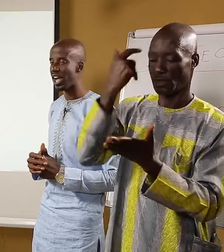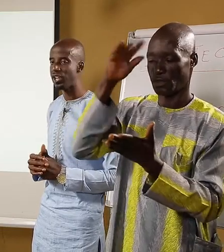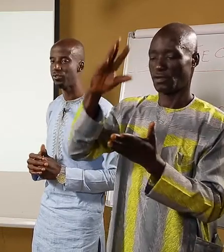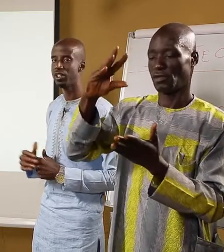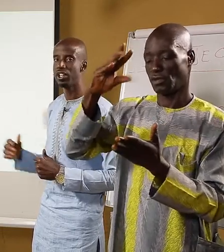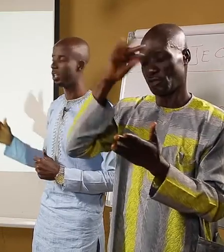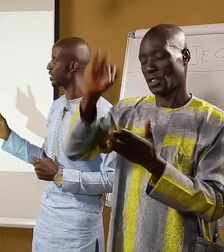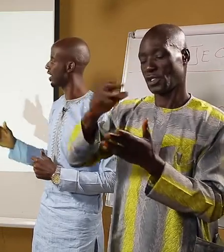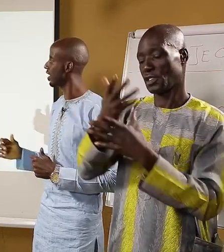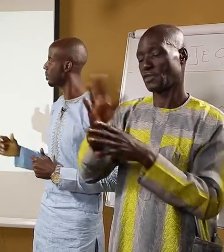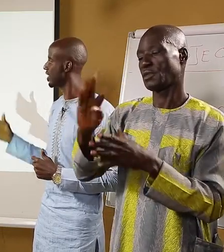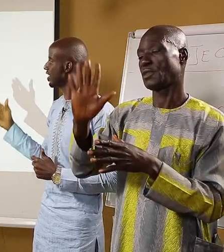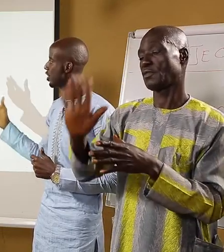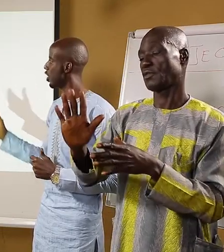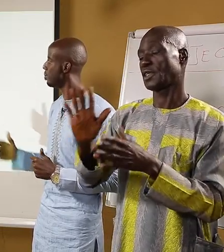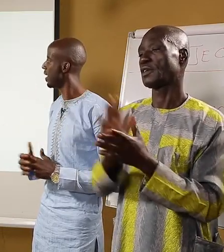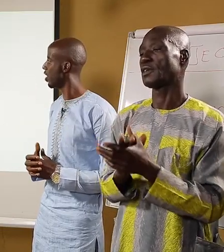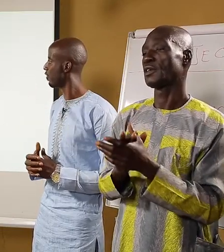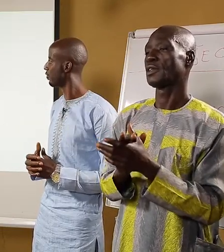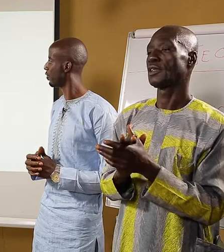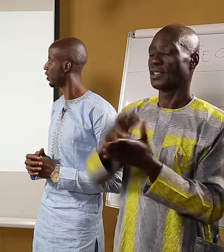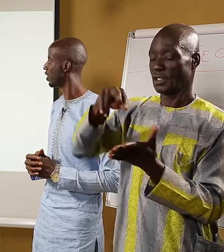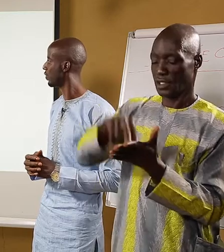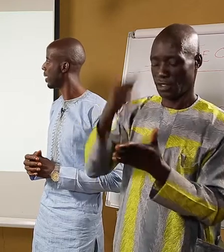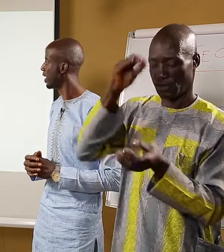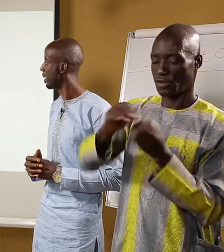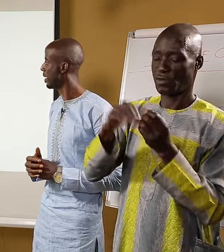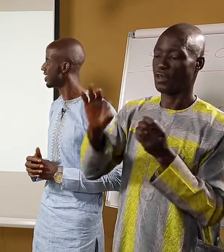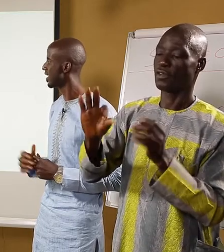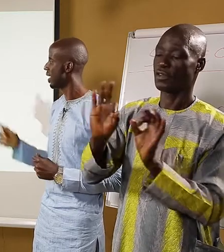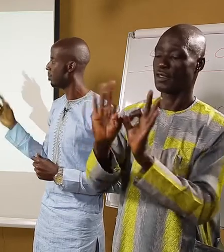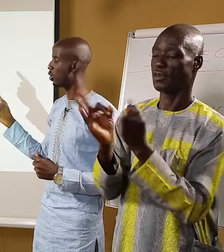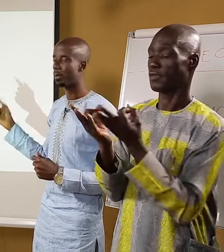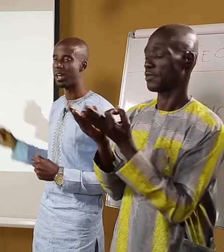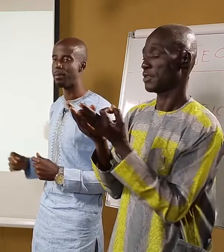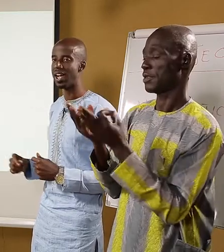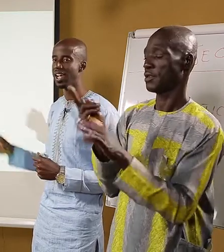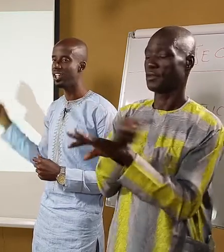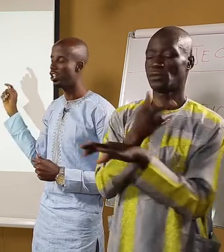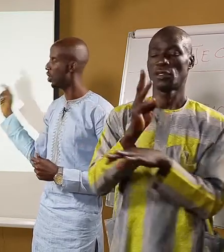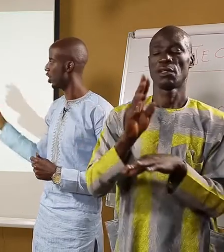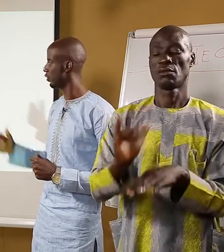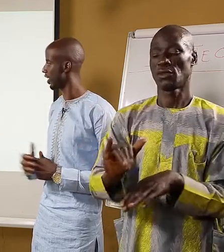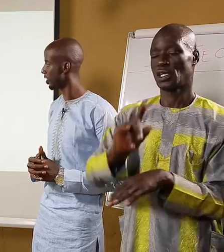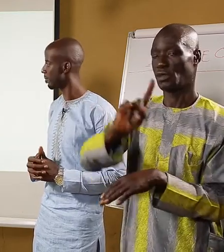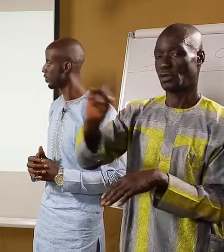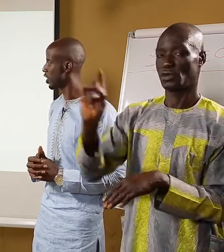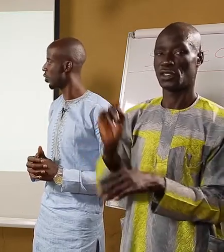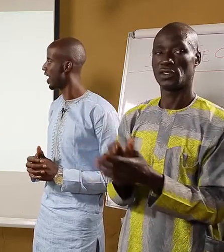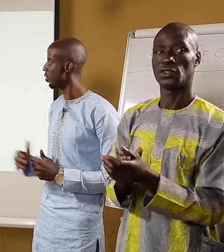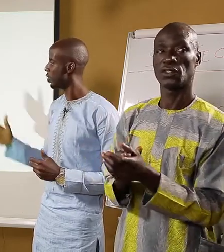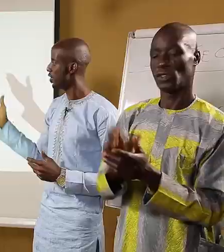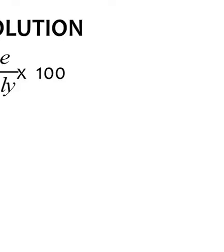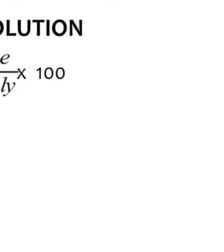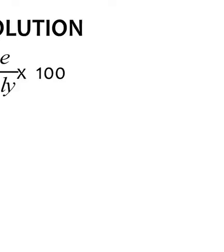by 5 representing the number of the family members multiplied by 100.